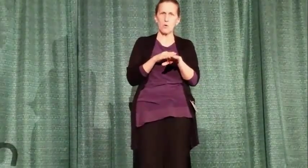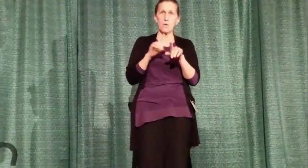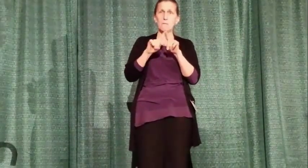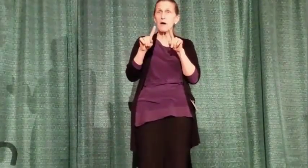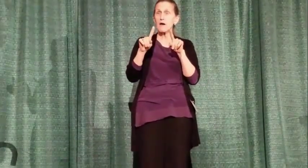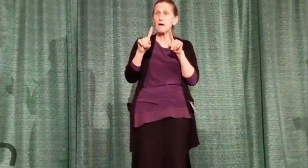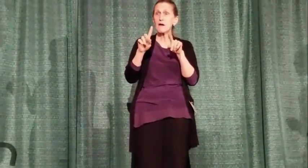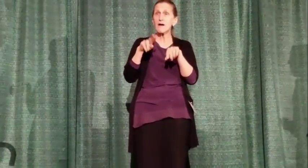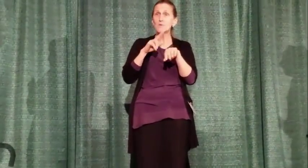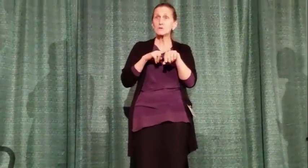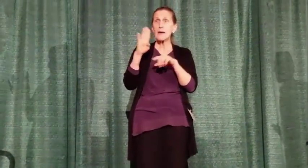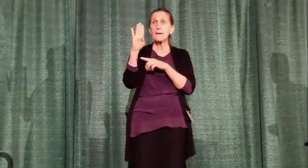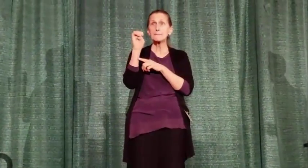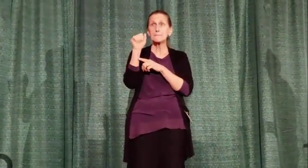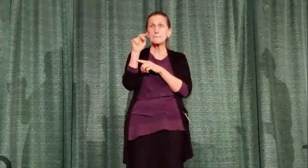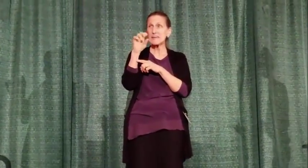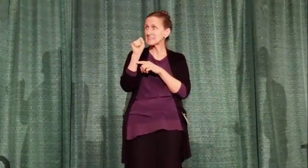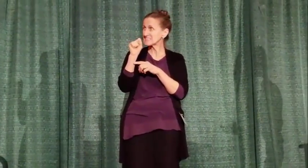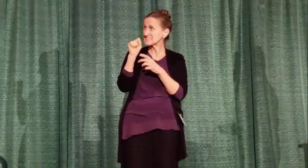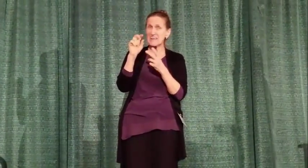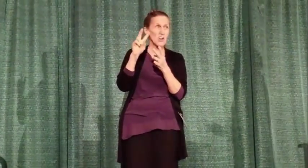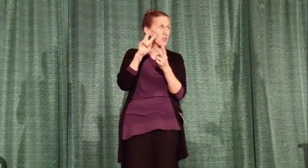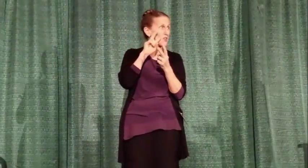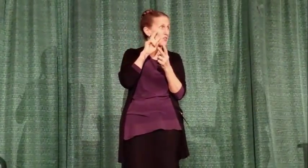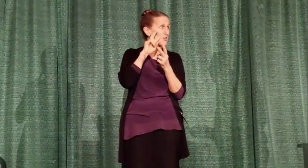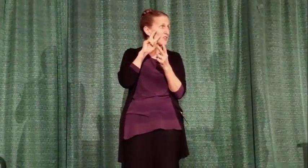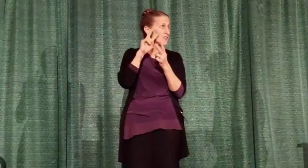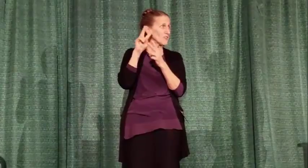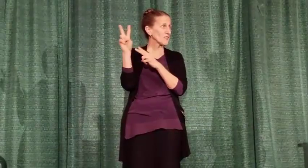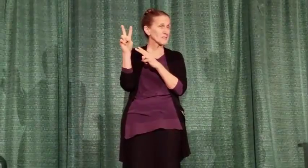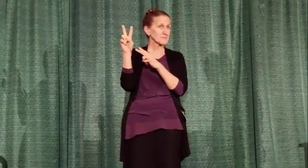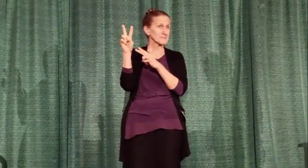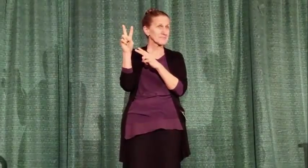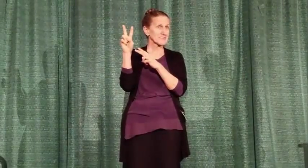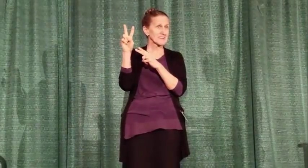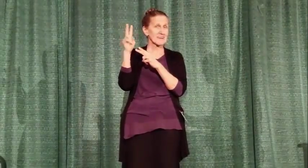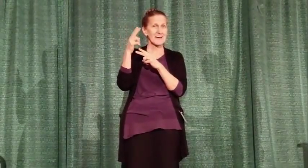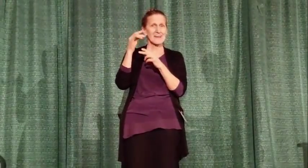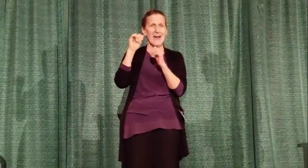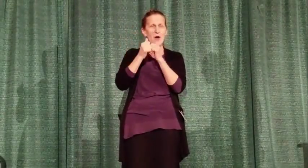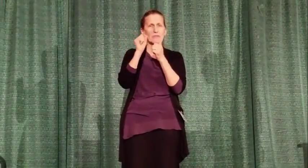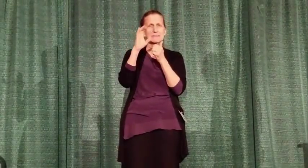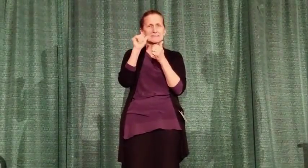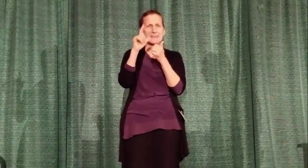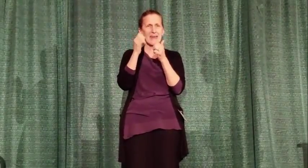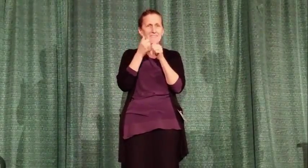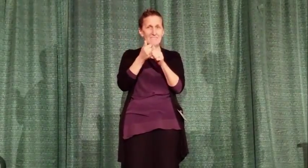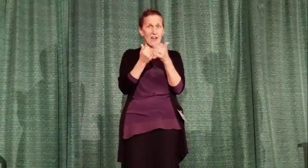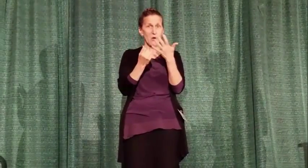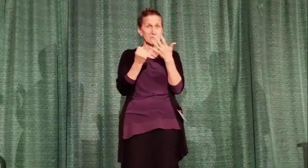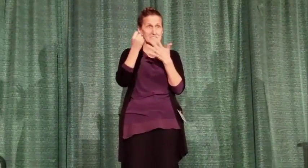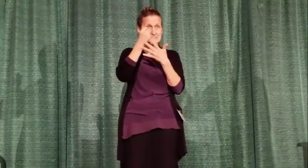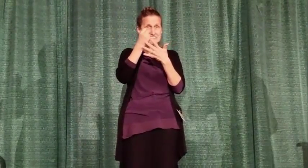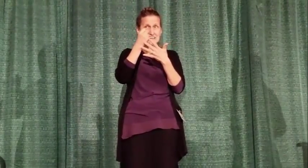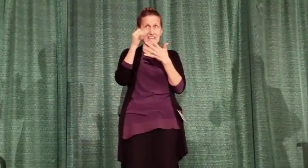course, beans, look at this hierarchical scale. You got that word hierarchical? I can't even say it.